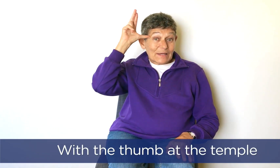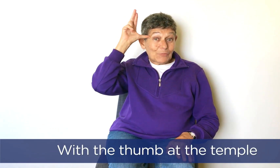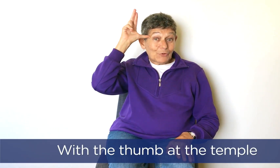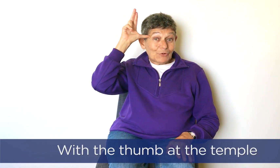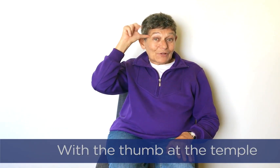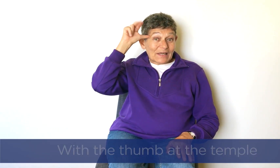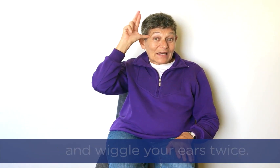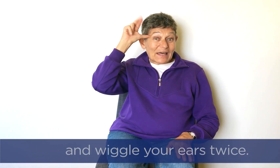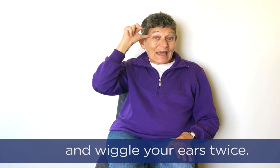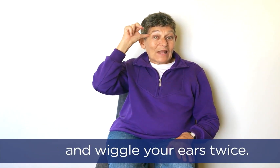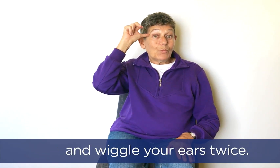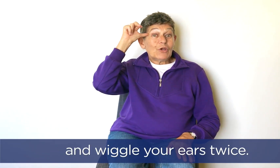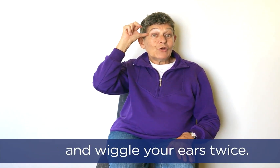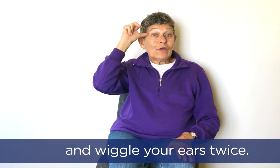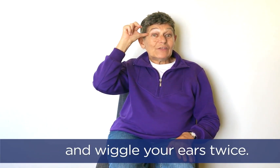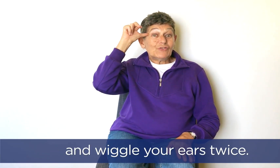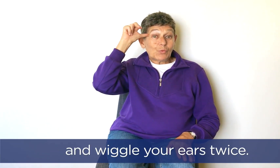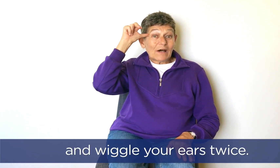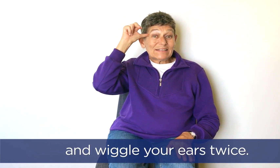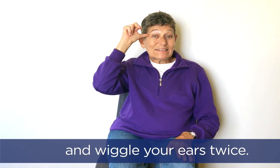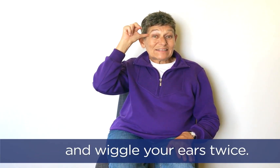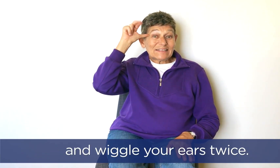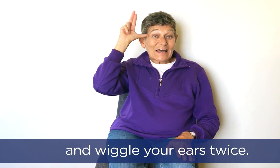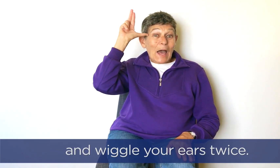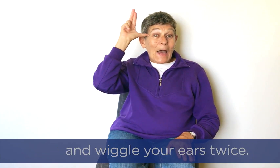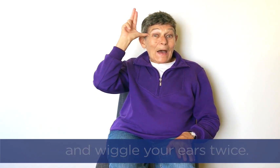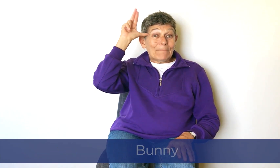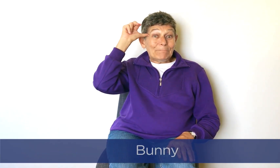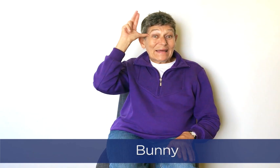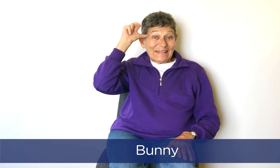temple and wiggle your ears twice. Bunny.